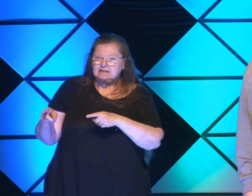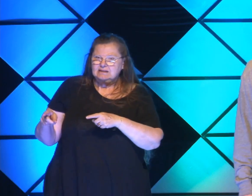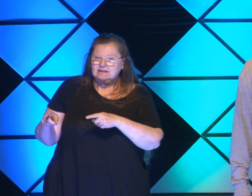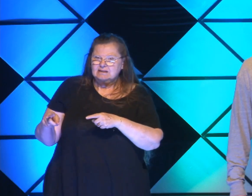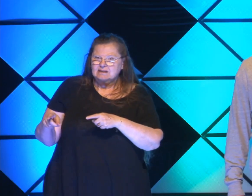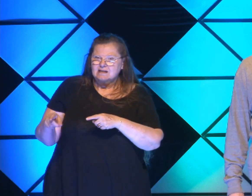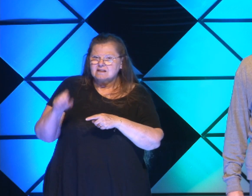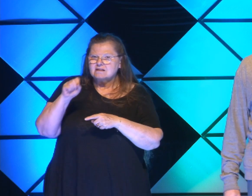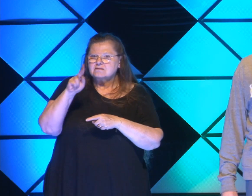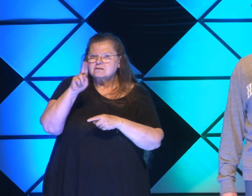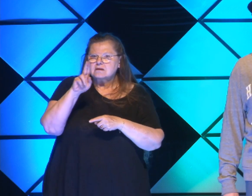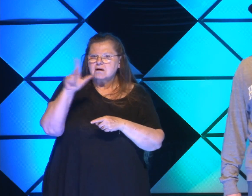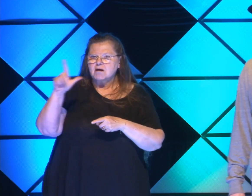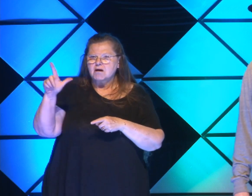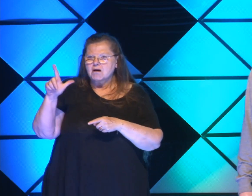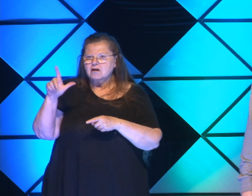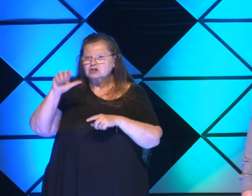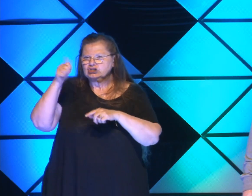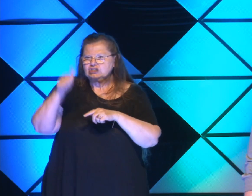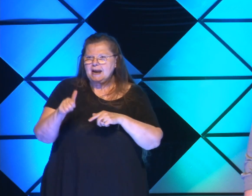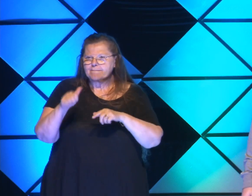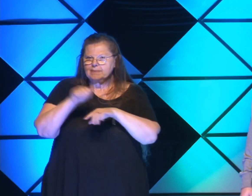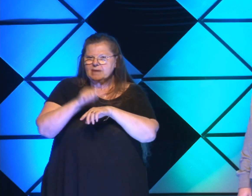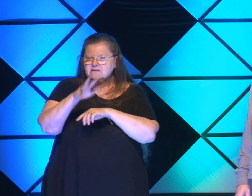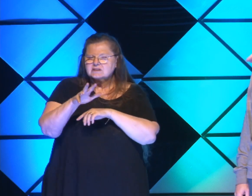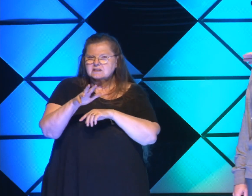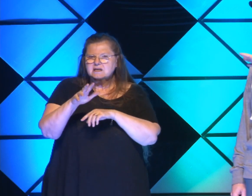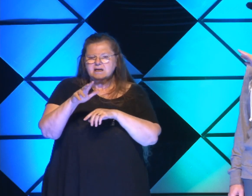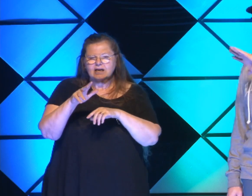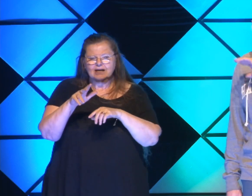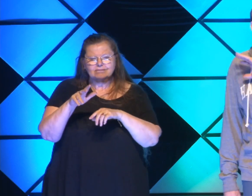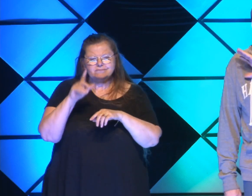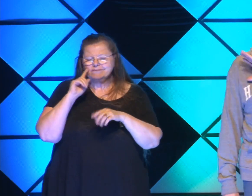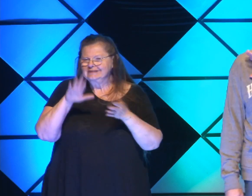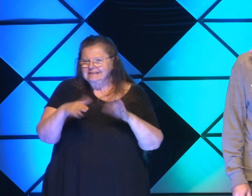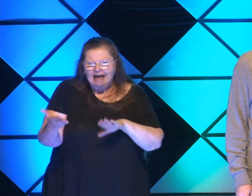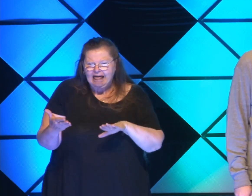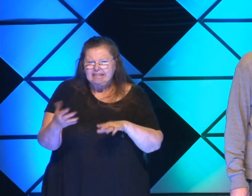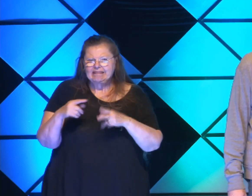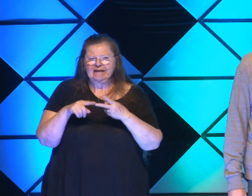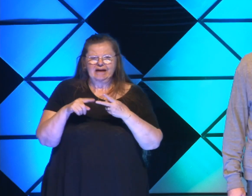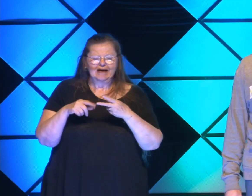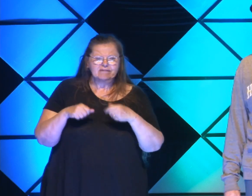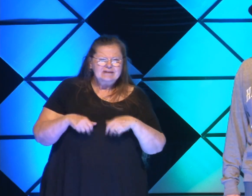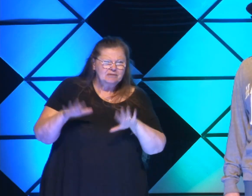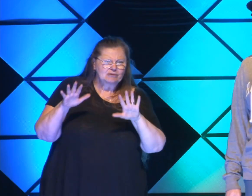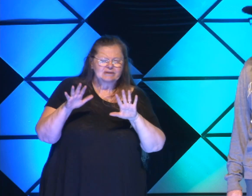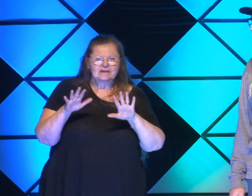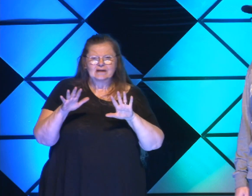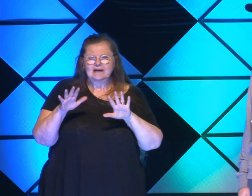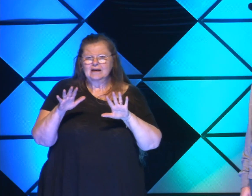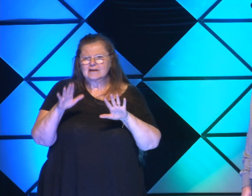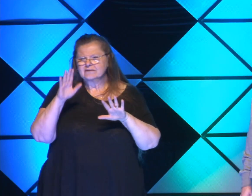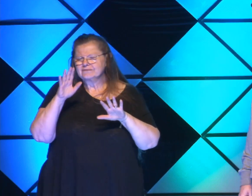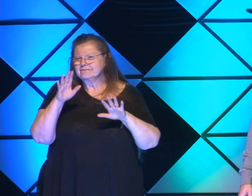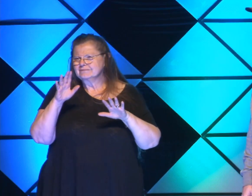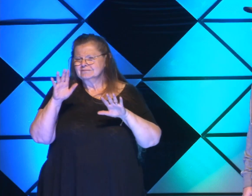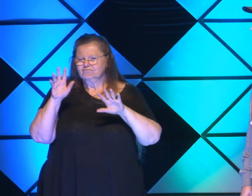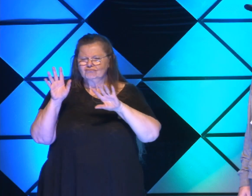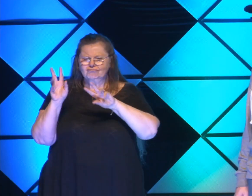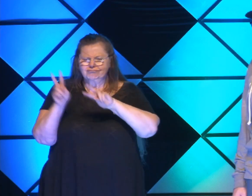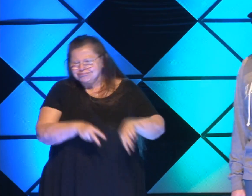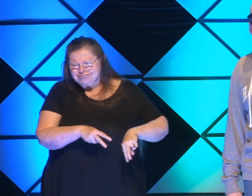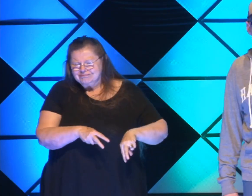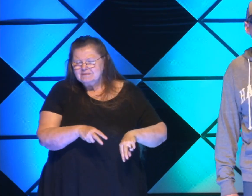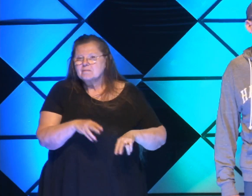This skull-shaped mountain, this place of death, this place of surrender, this place of humiliation. No, this is